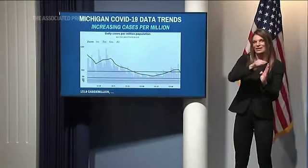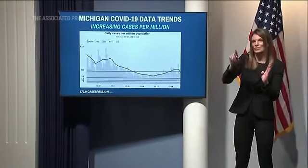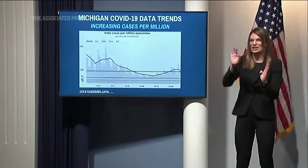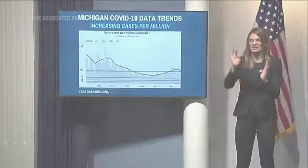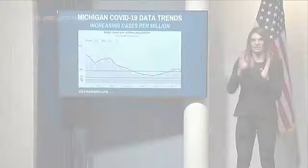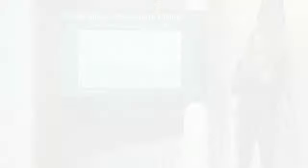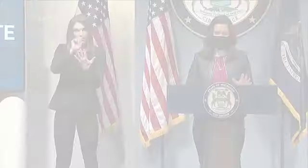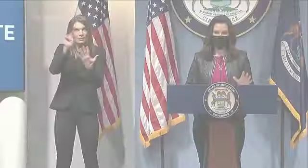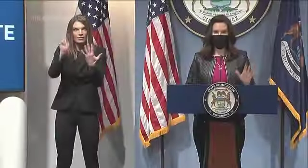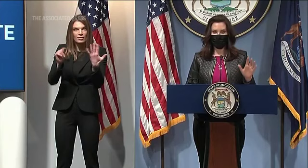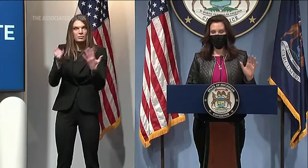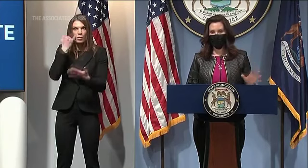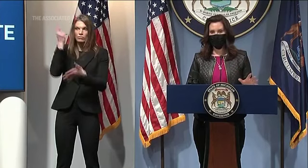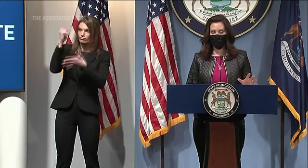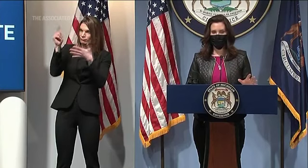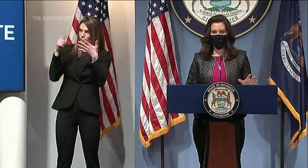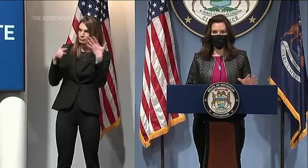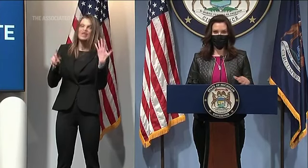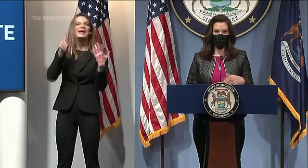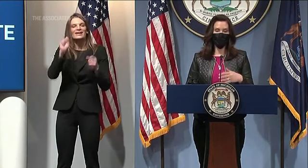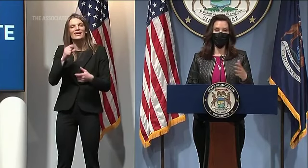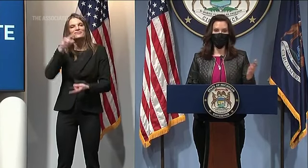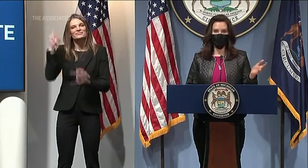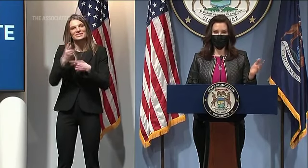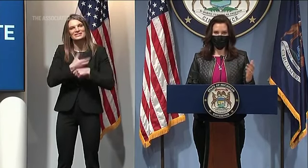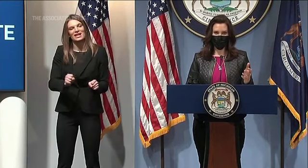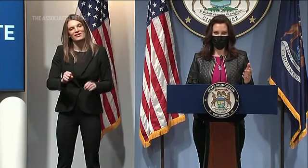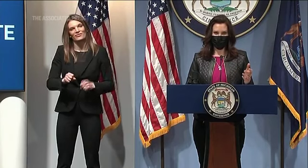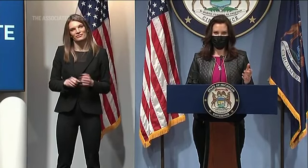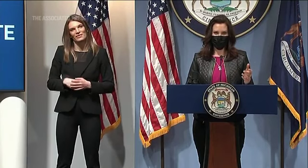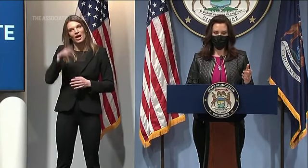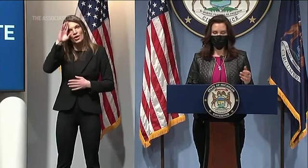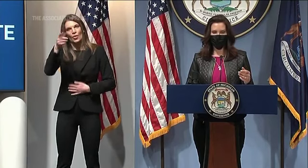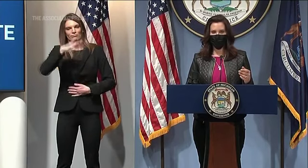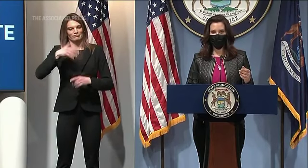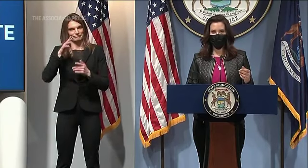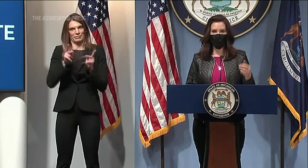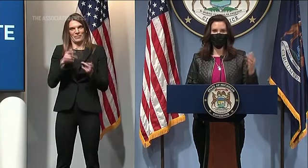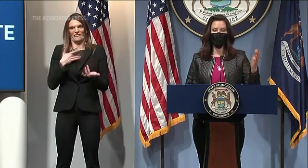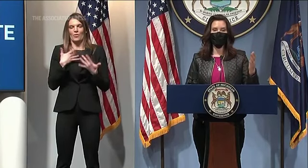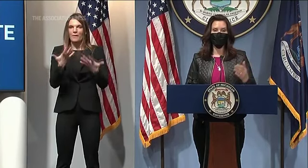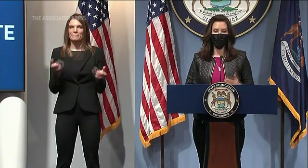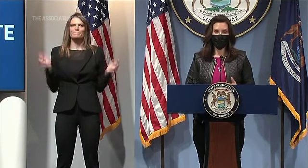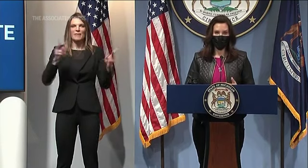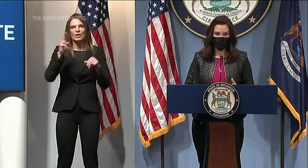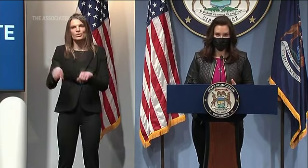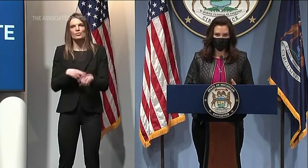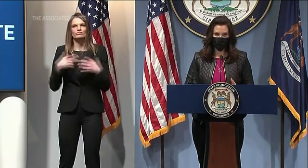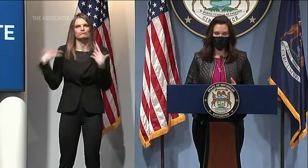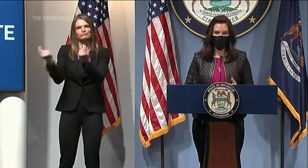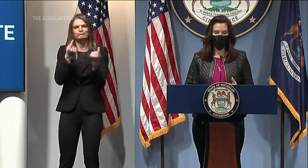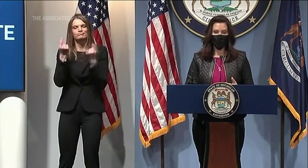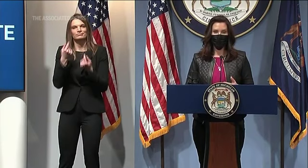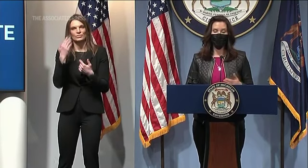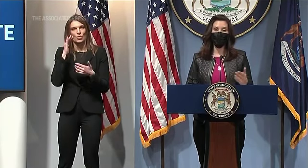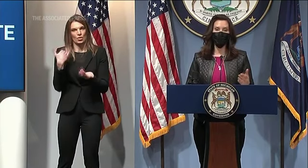increase. I know it feels like universally people wanted to re-engage a lot of the things that have come online in the